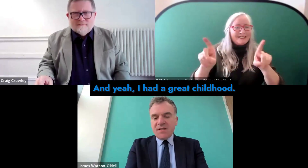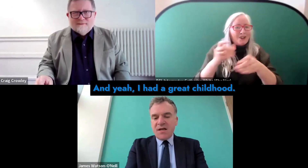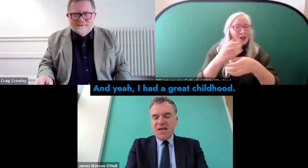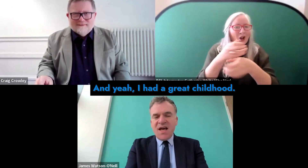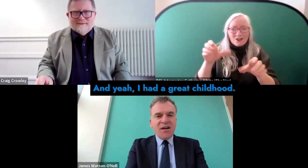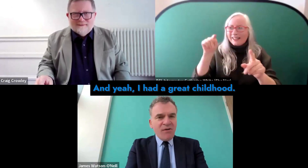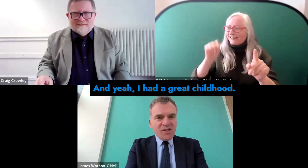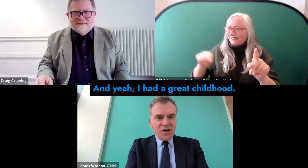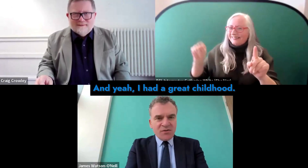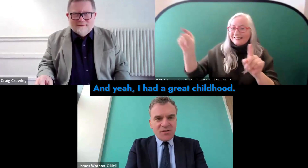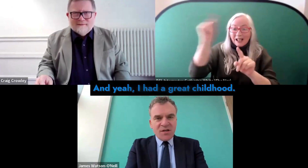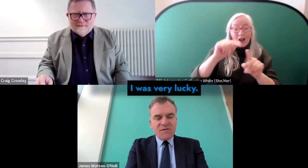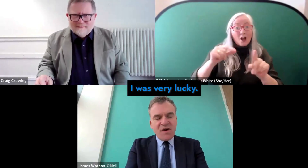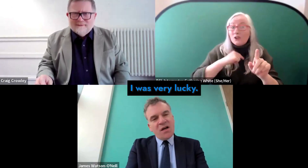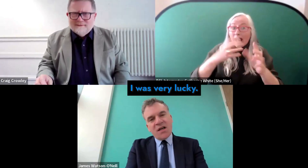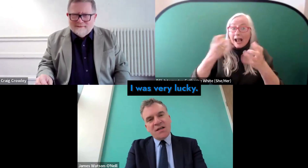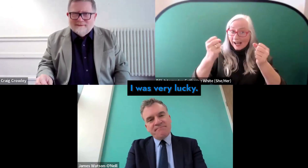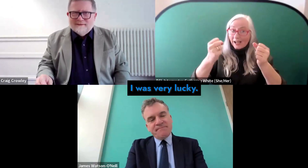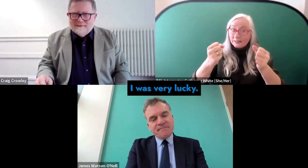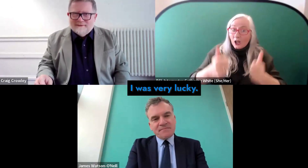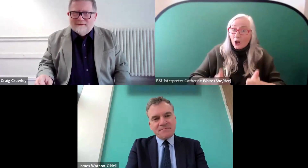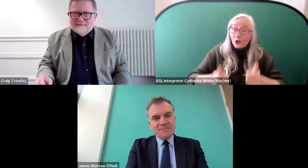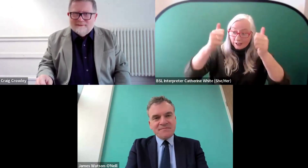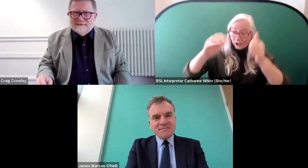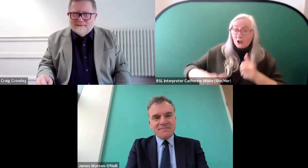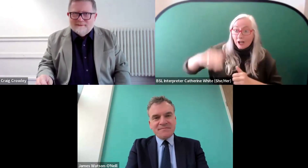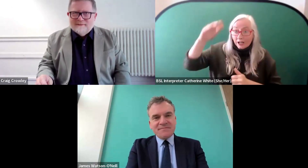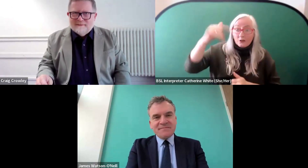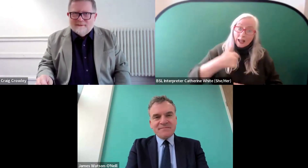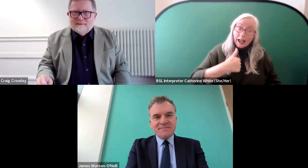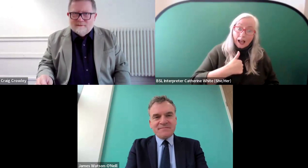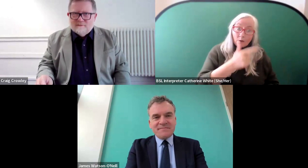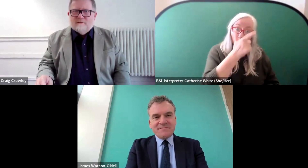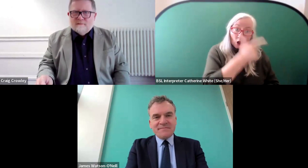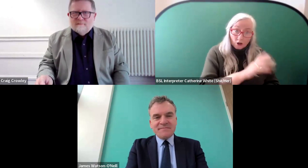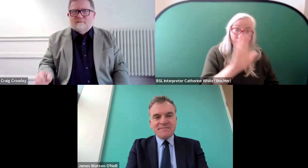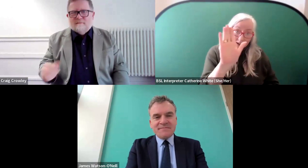Yeah, I had a great childhood. I was very lucky.